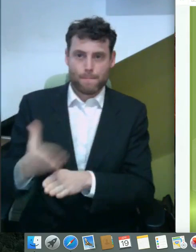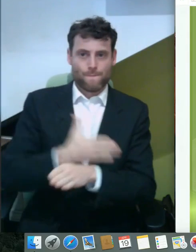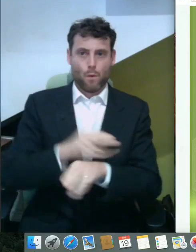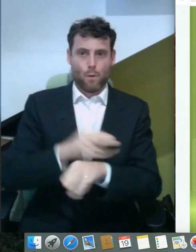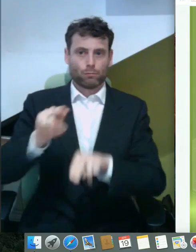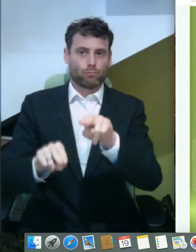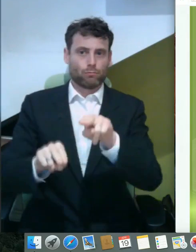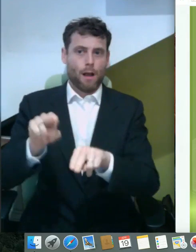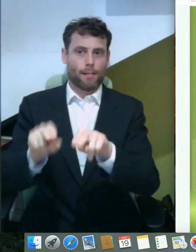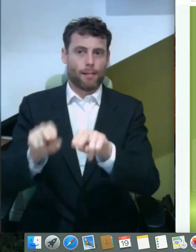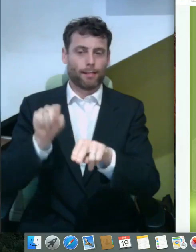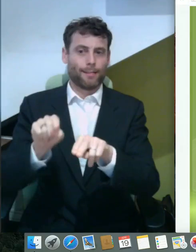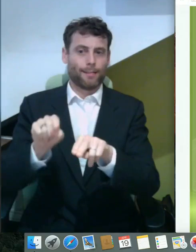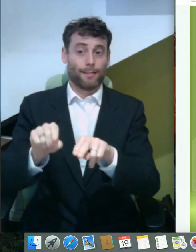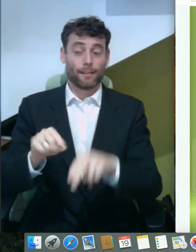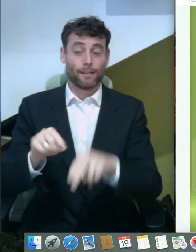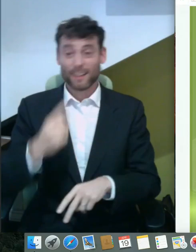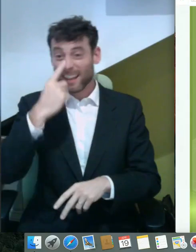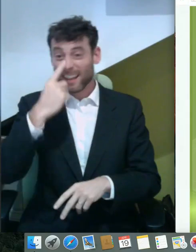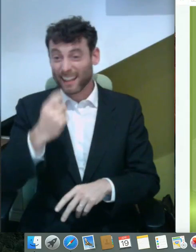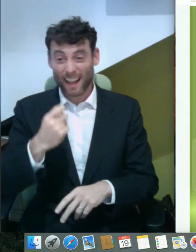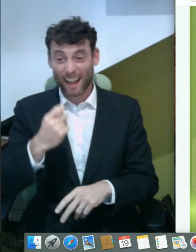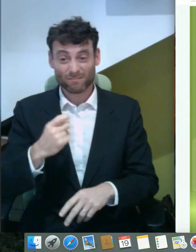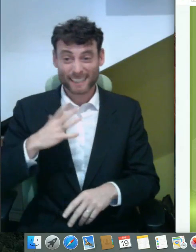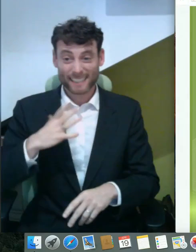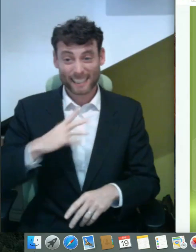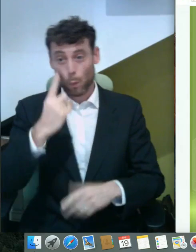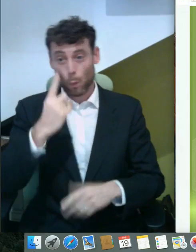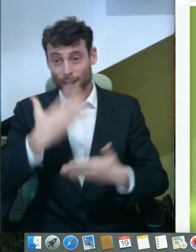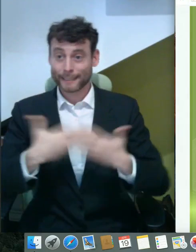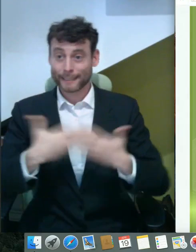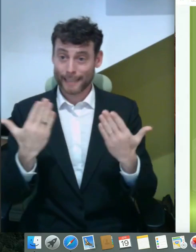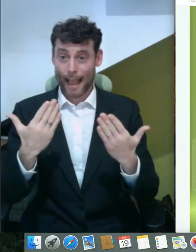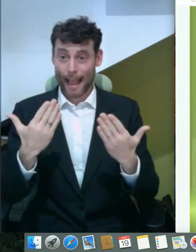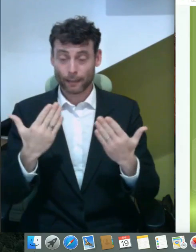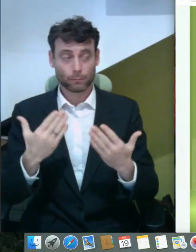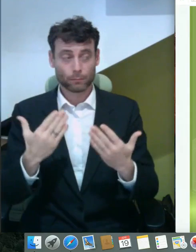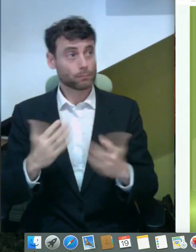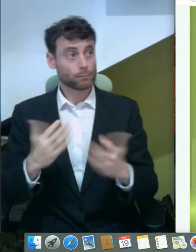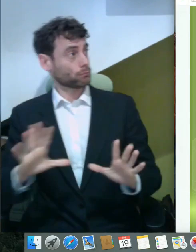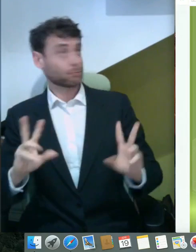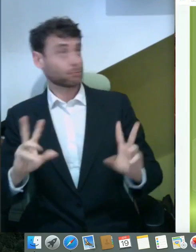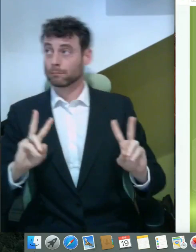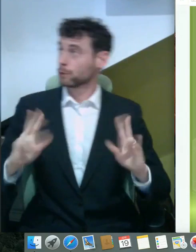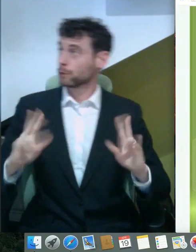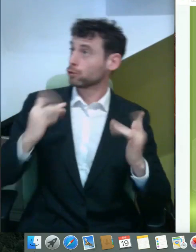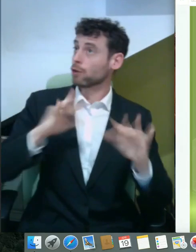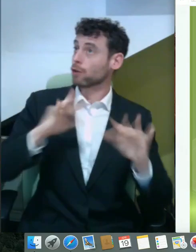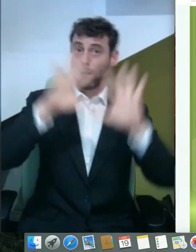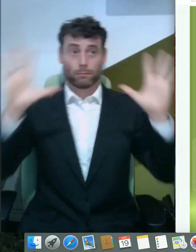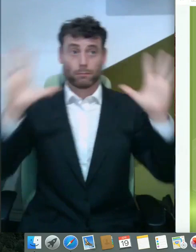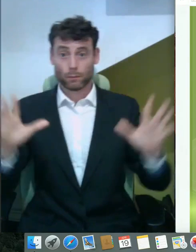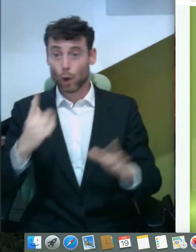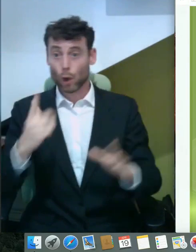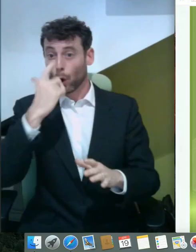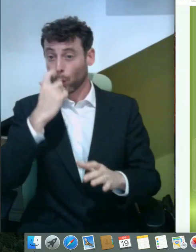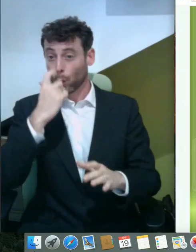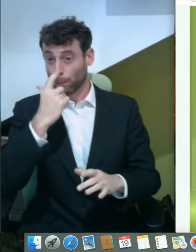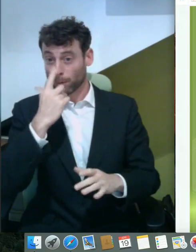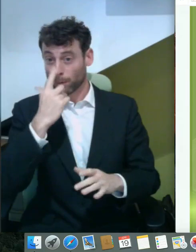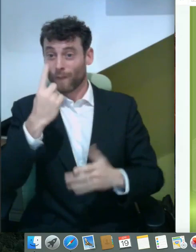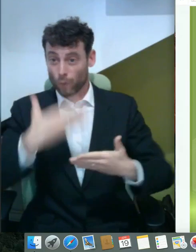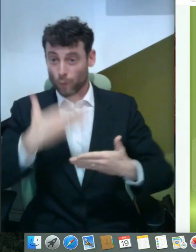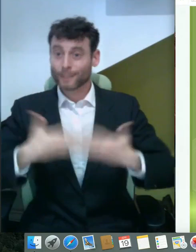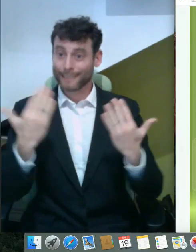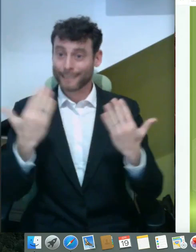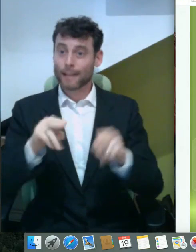can often take up to a day, sort of the whole first day of a trial sometimes can be taken up resolving some